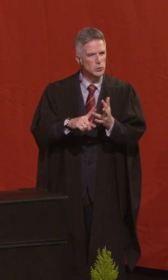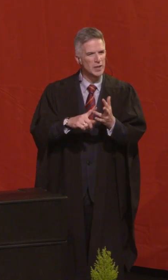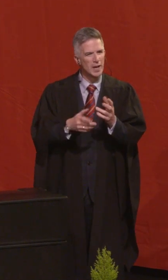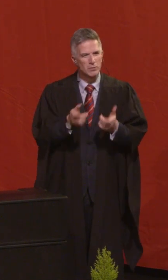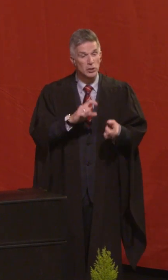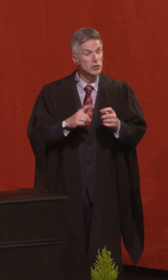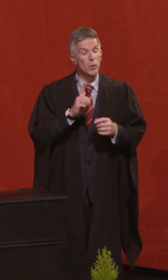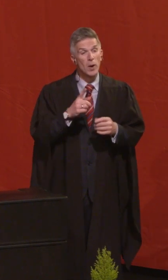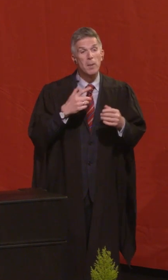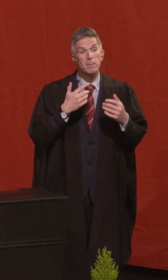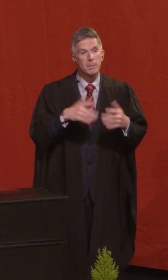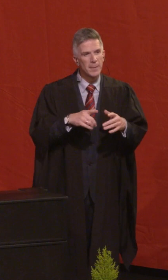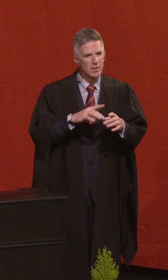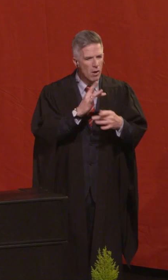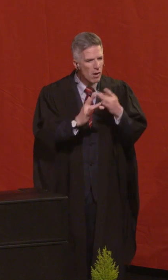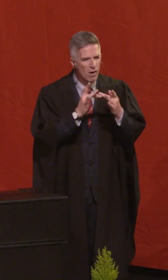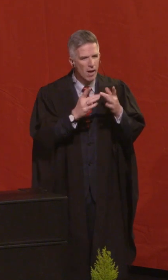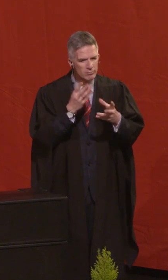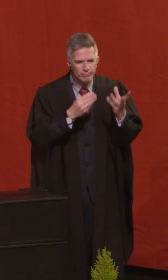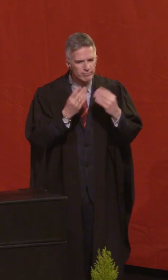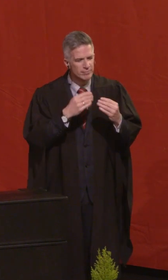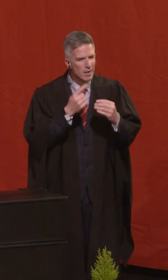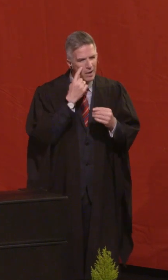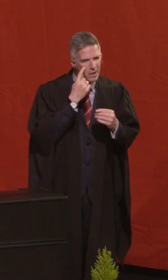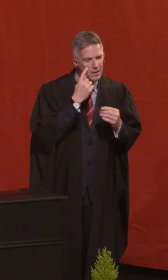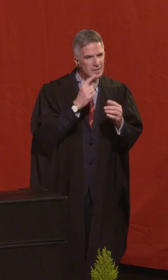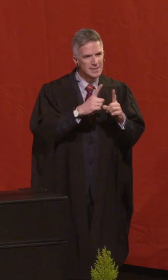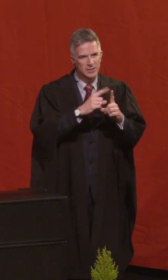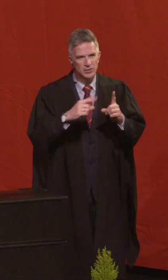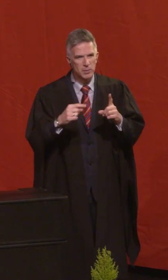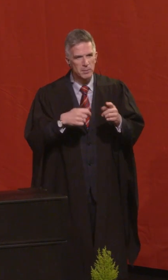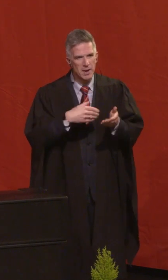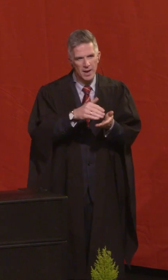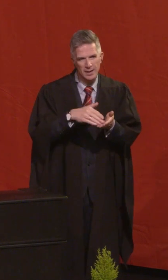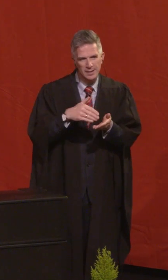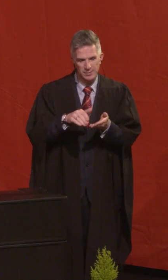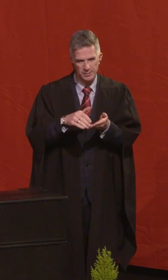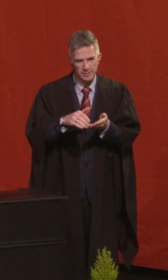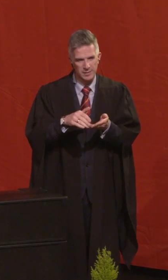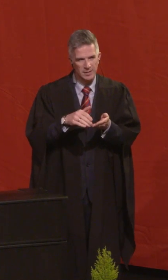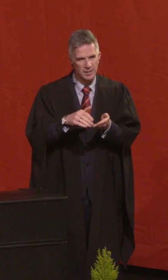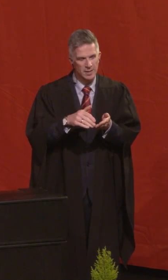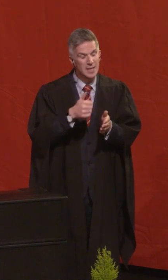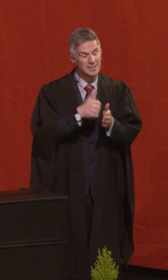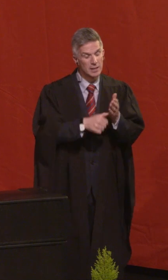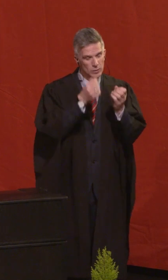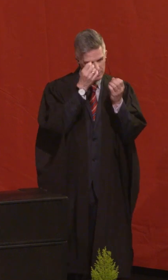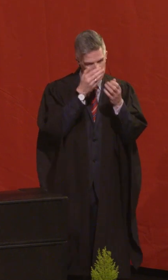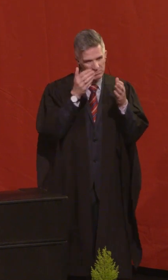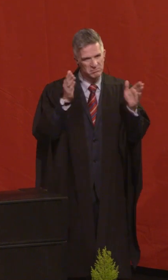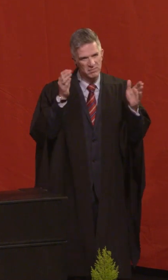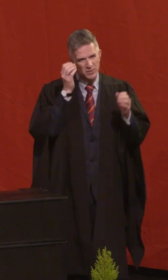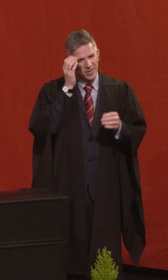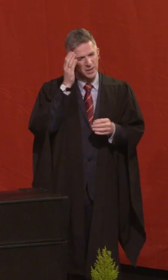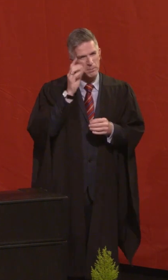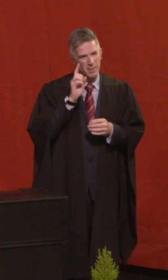I started taking courses online and delved into the digital marketing space. Despite making a start with expanding my knowledge, I knew